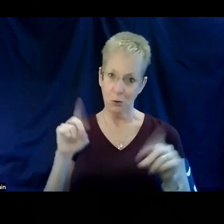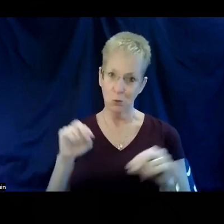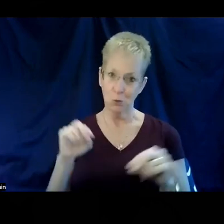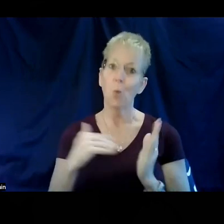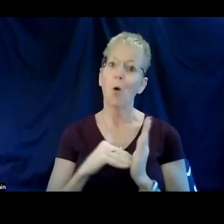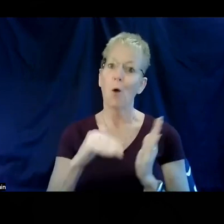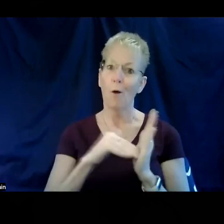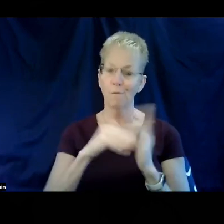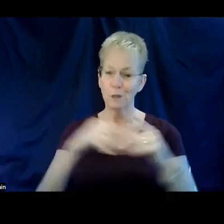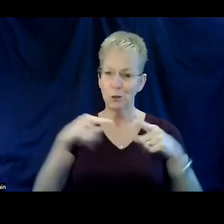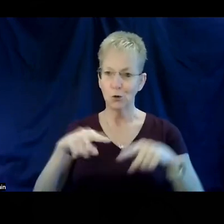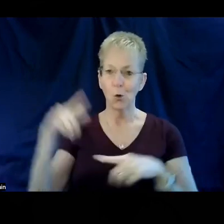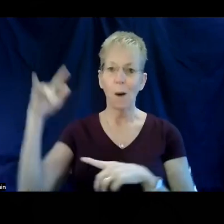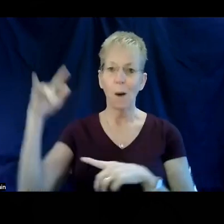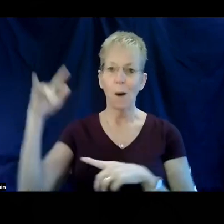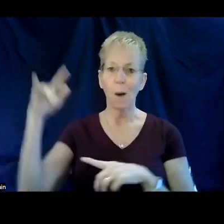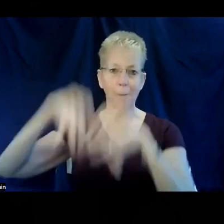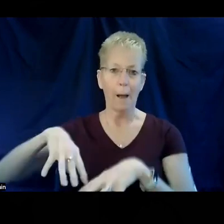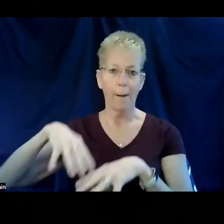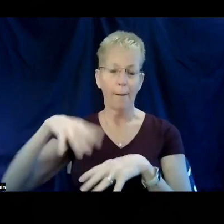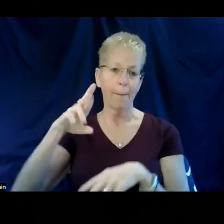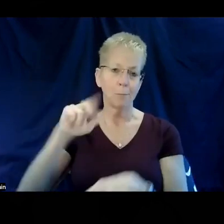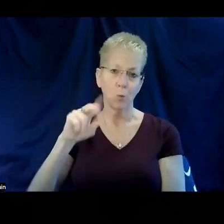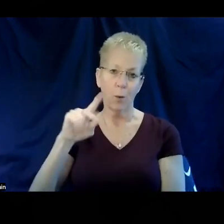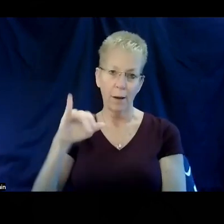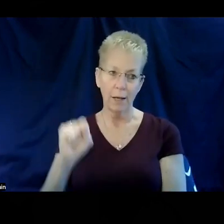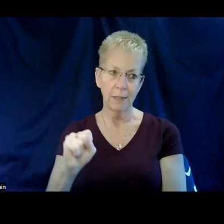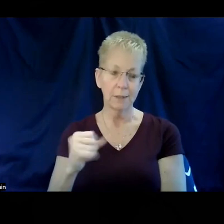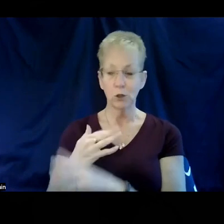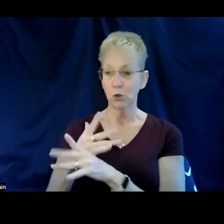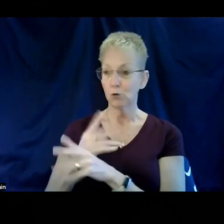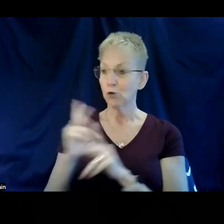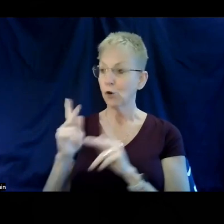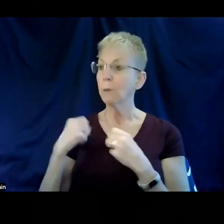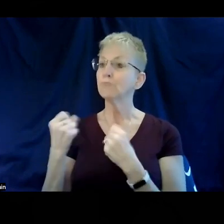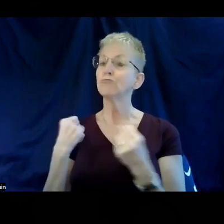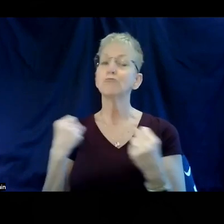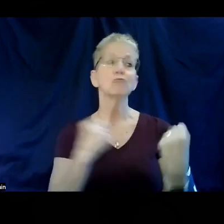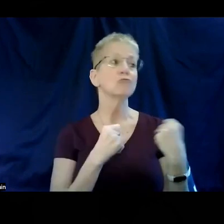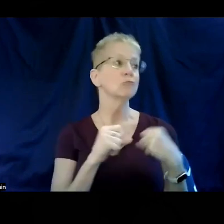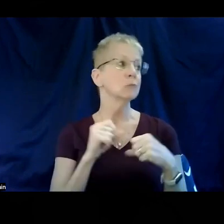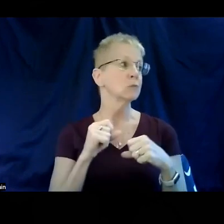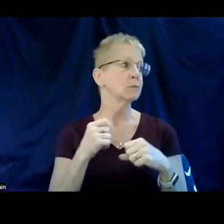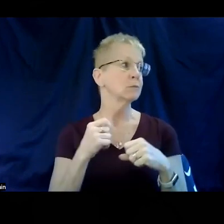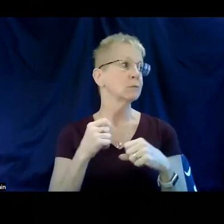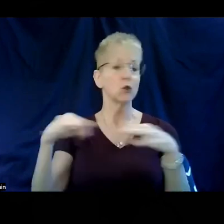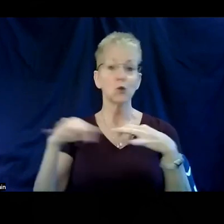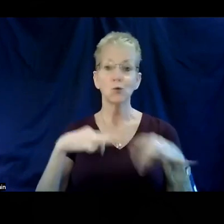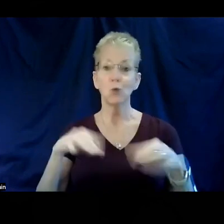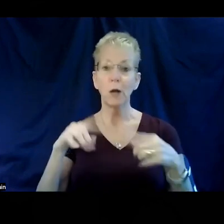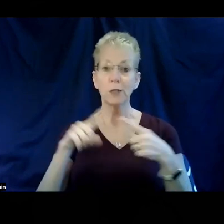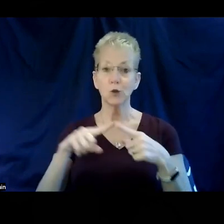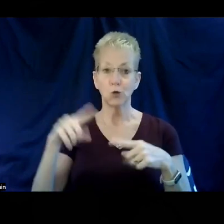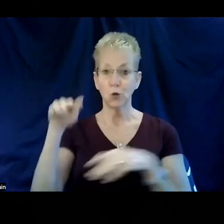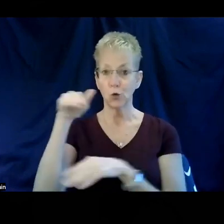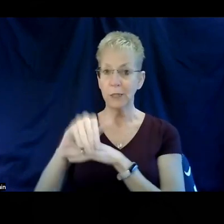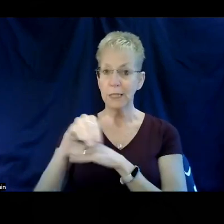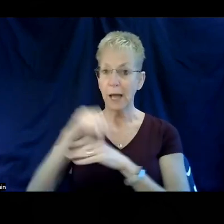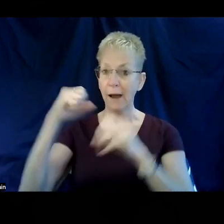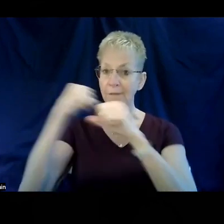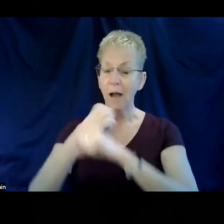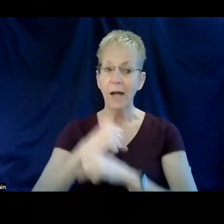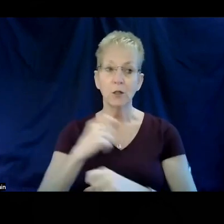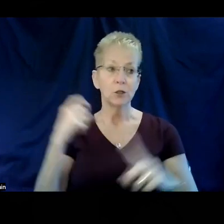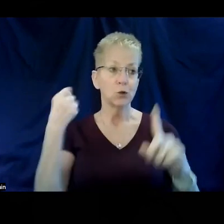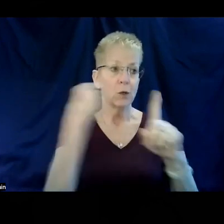bombing raids. So the German controllers on the ground would be sending up directions to their night fighters to go after the RF